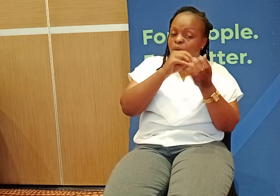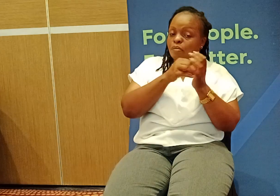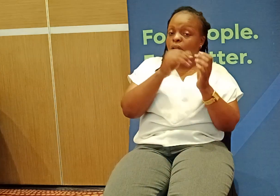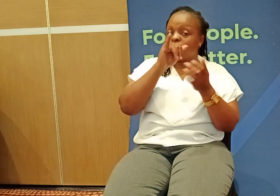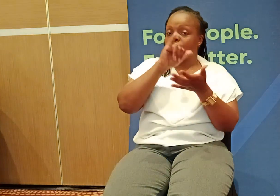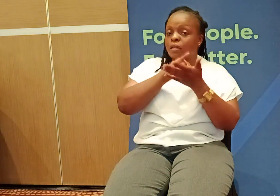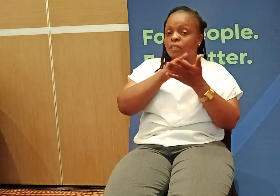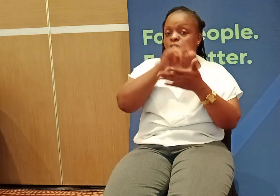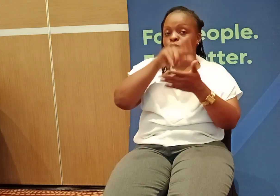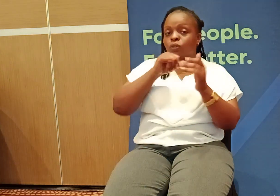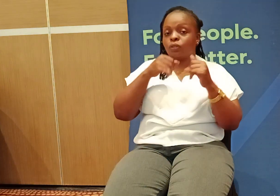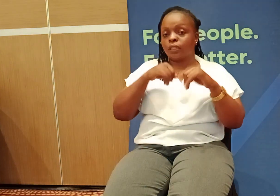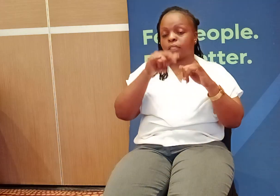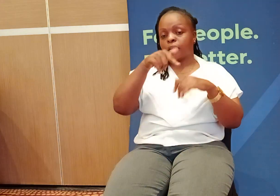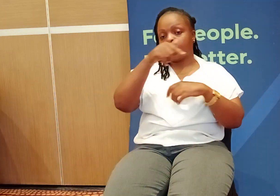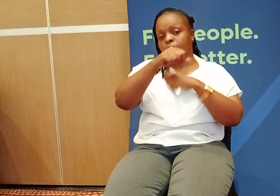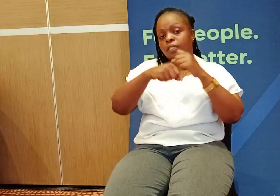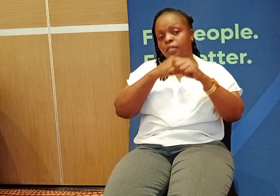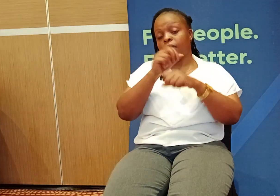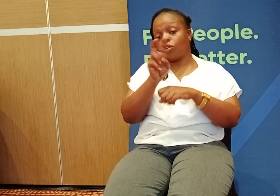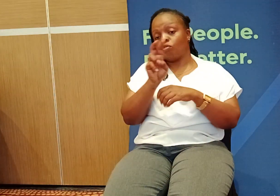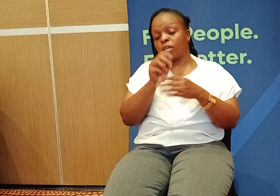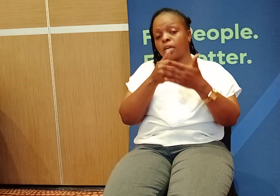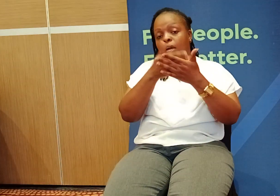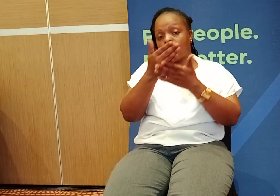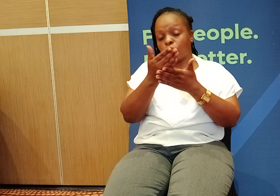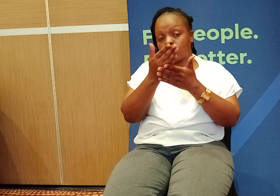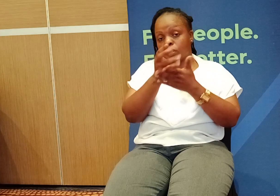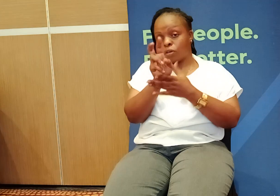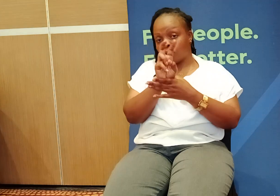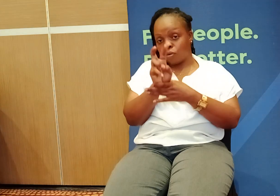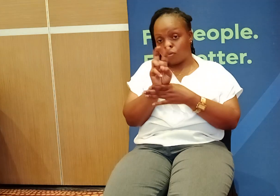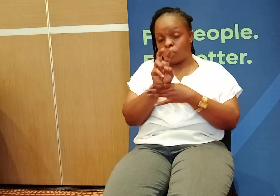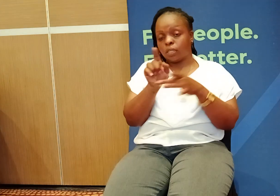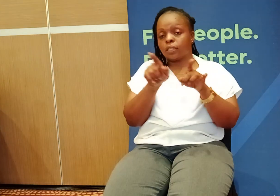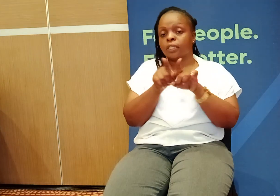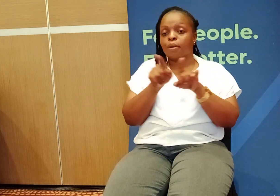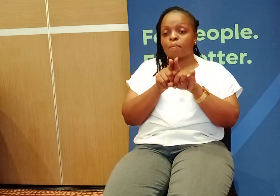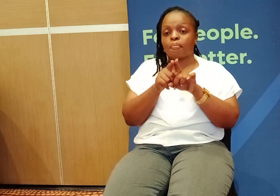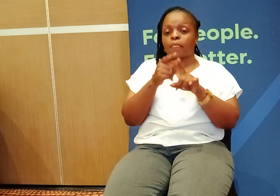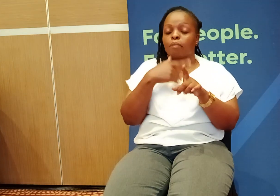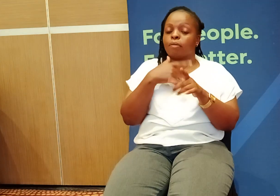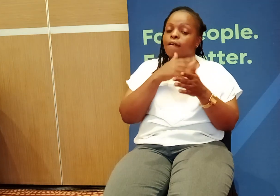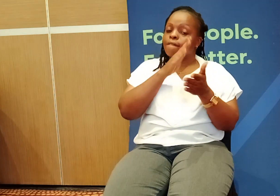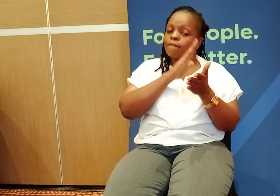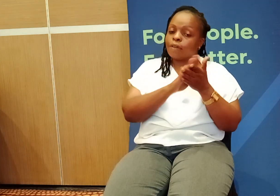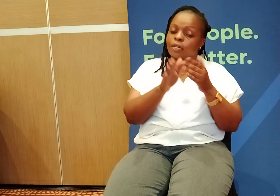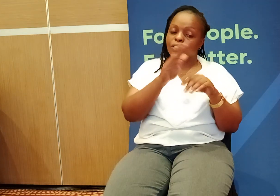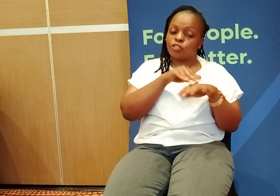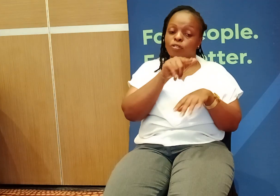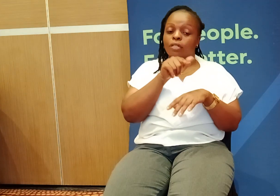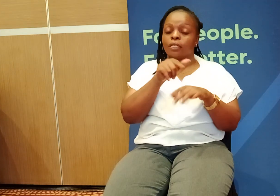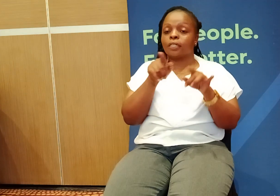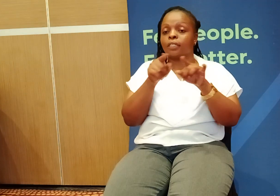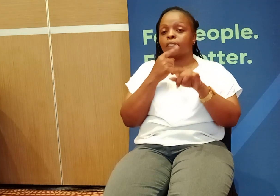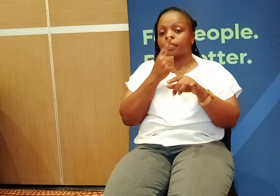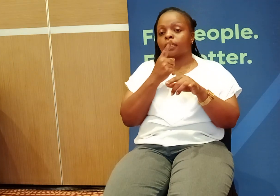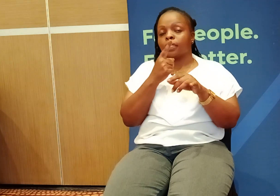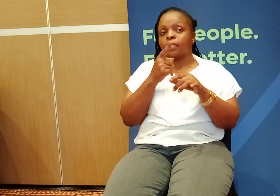year. Looking at the outlook, again, I'll be quite fast on this. As I said, we have been very,